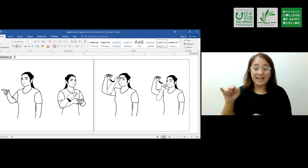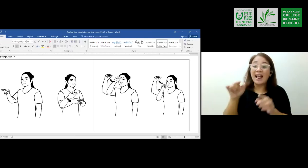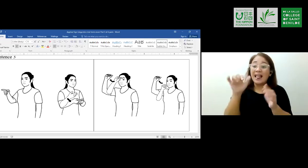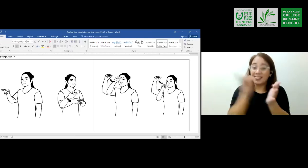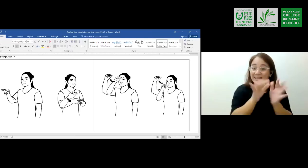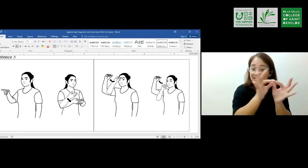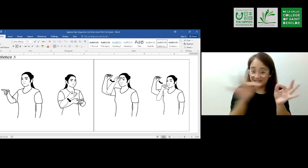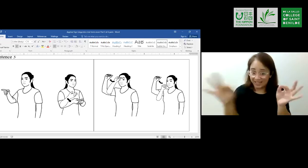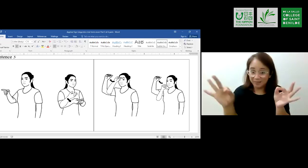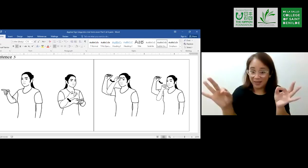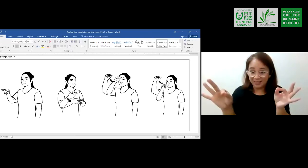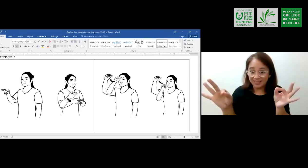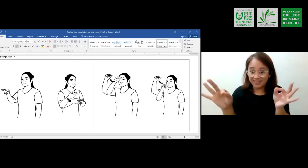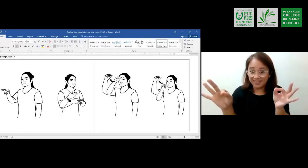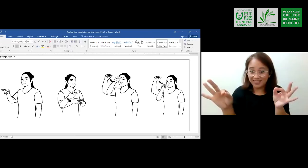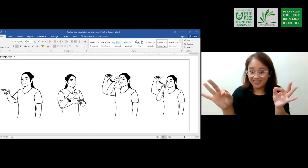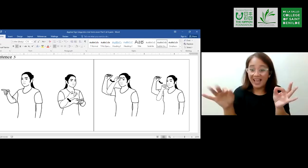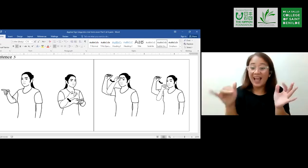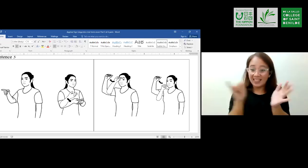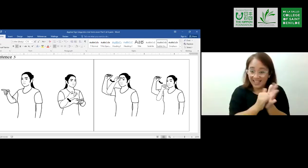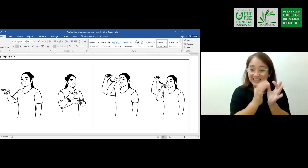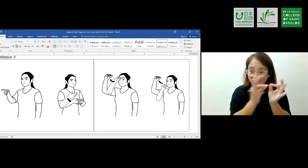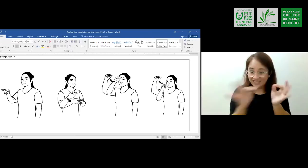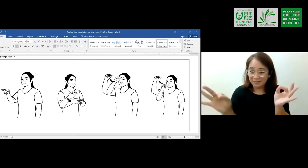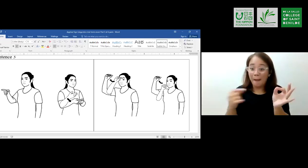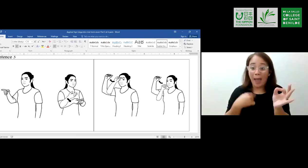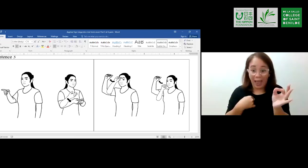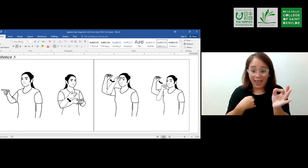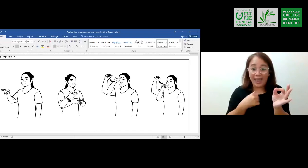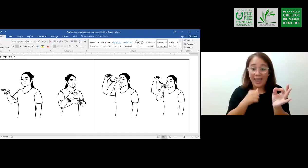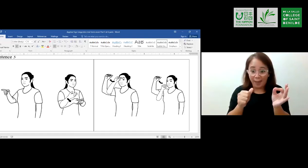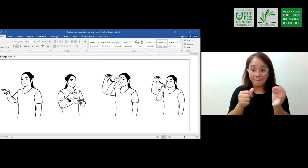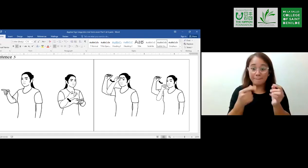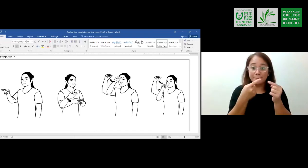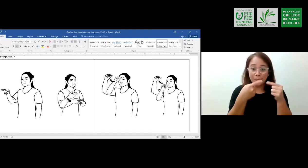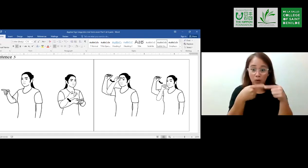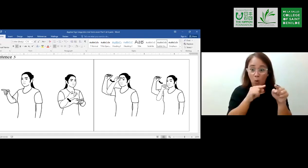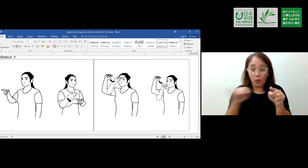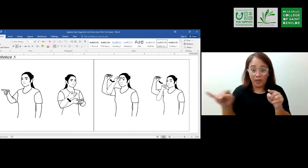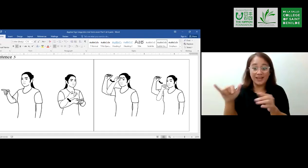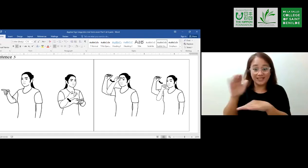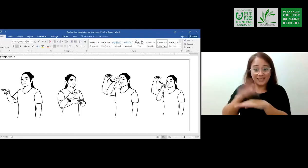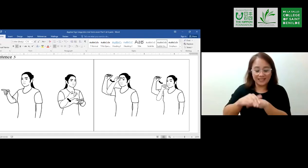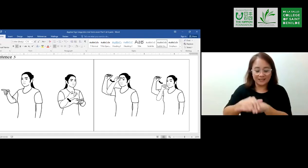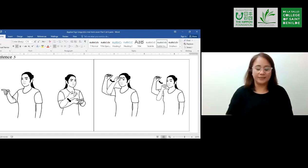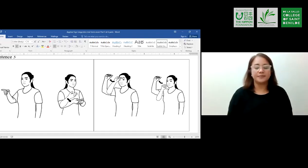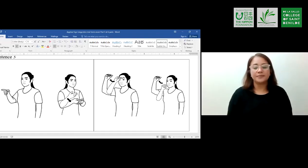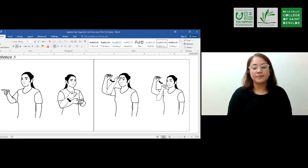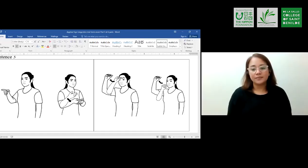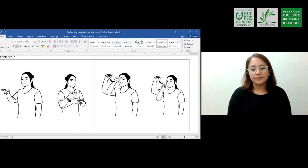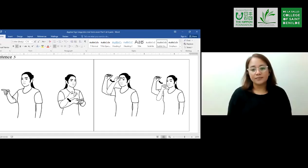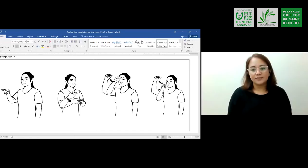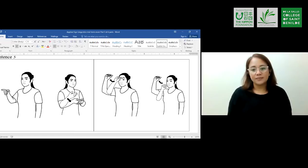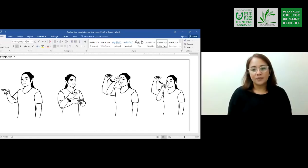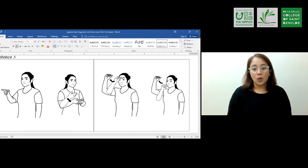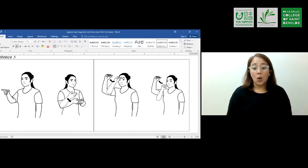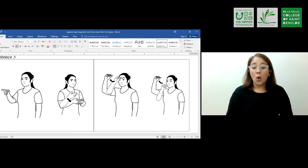That's a statement in English. And then Or maybe Ming says, I am